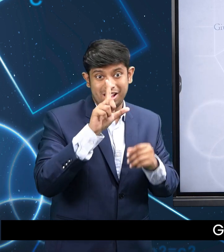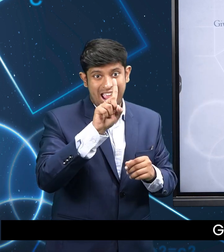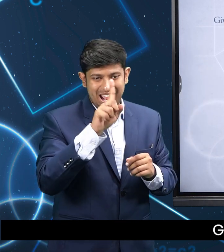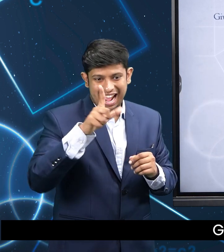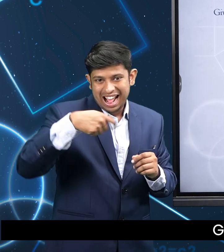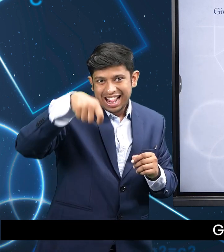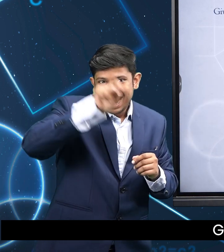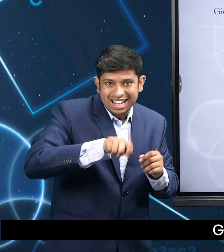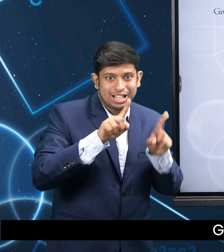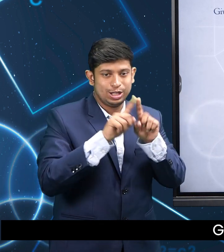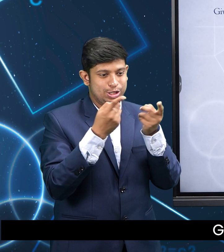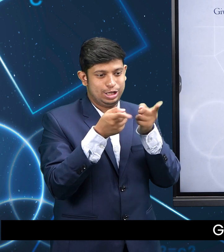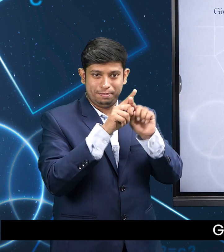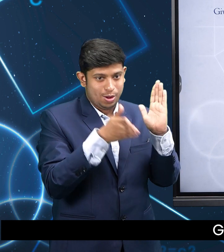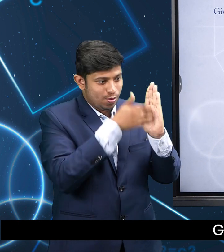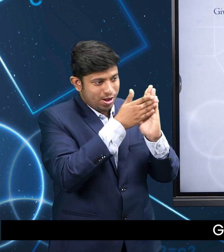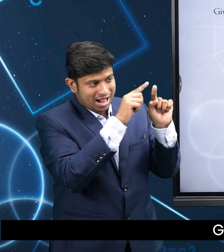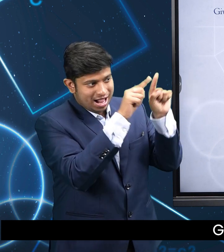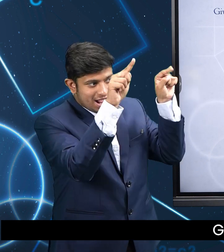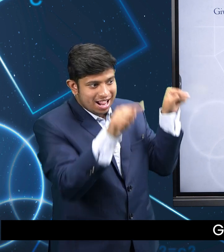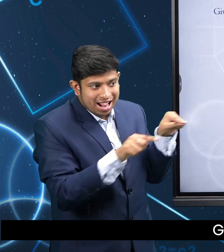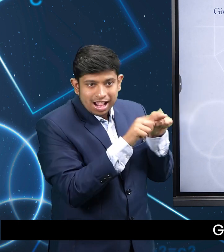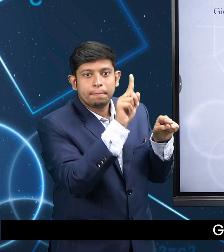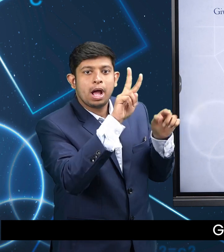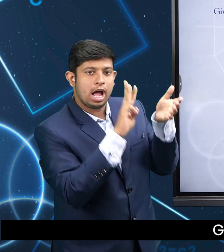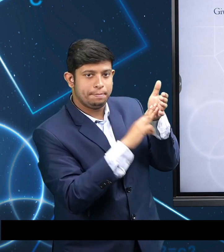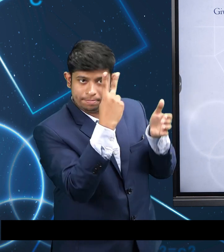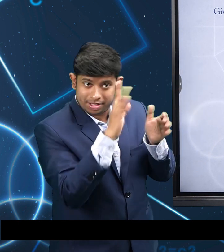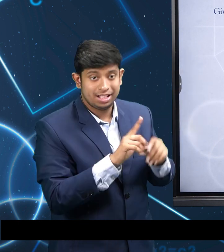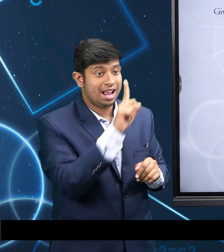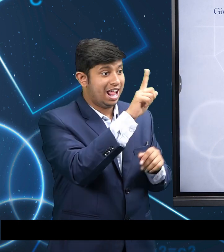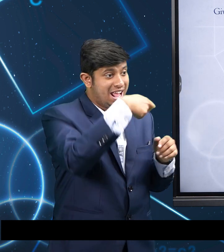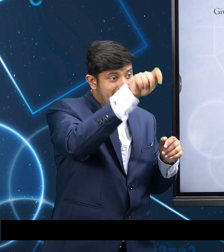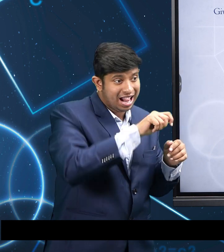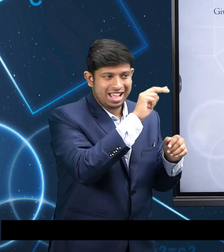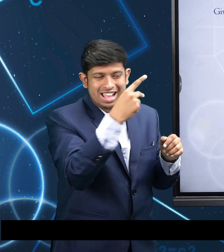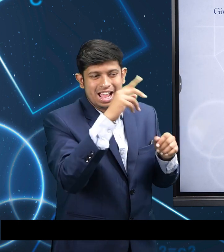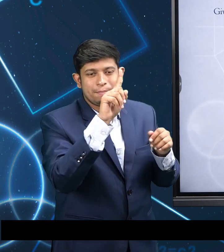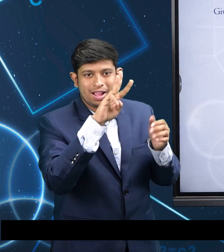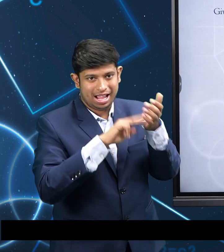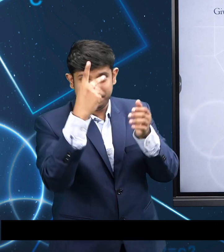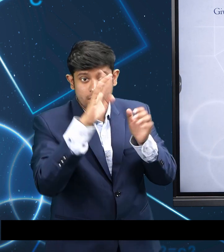Given 1 liter covers 12 meter square. 1 liter is equal to 12 meter